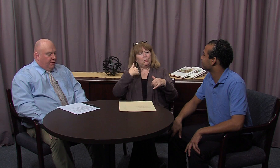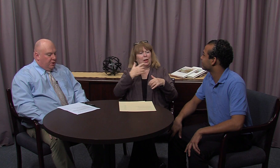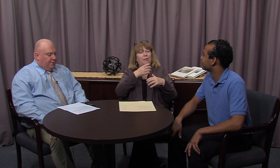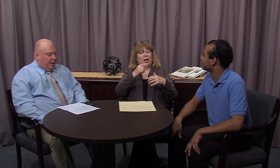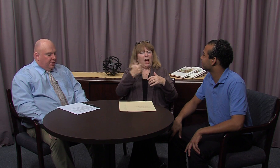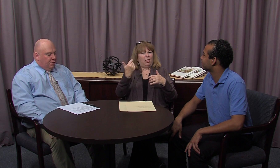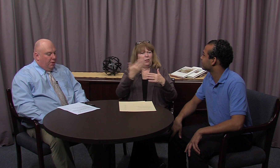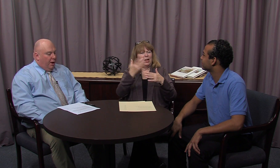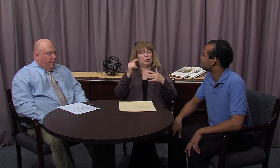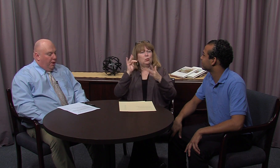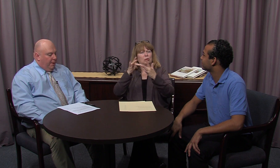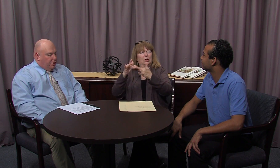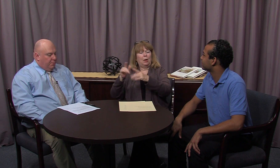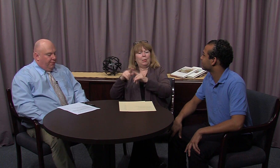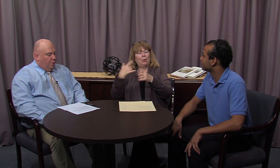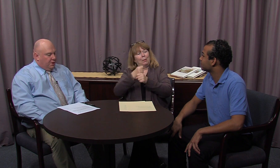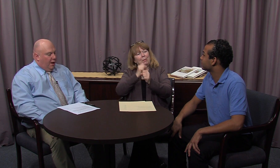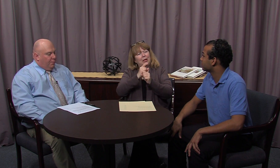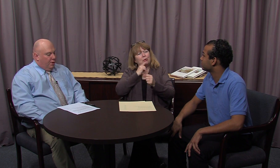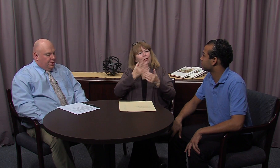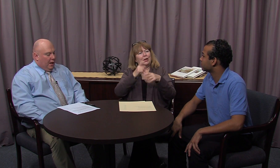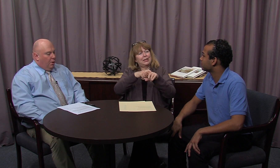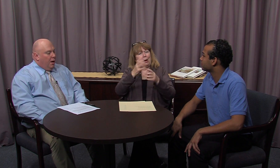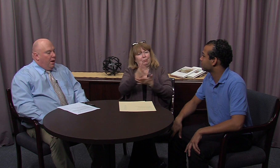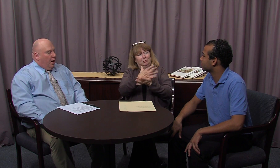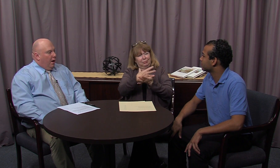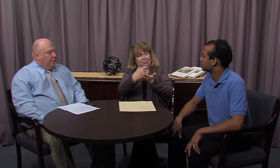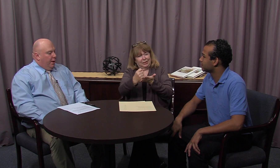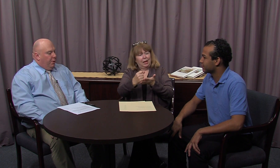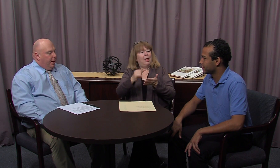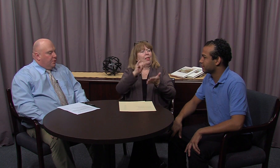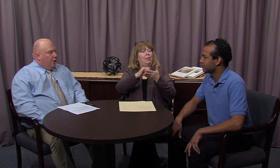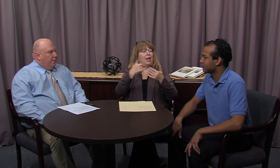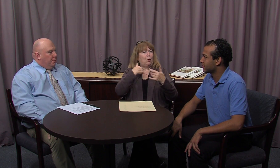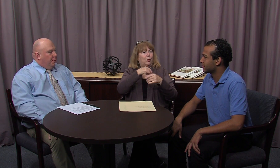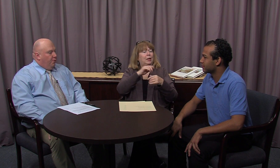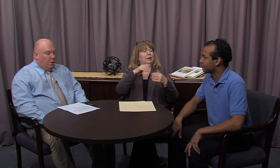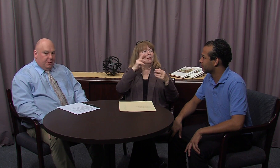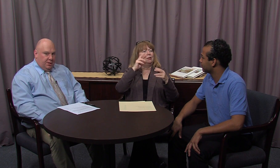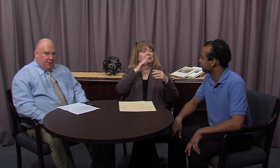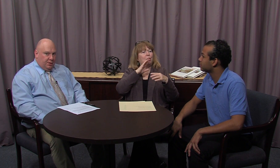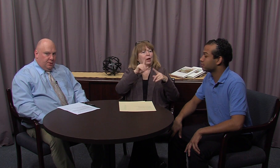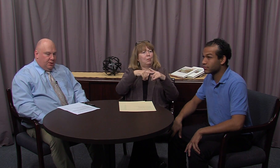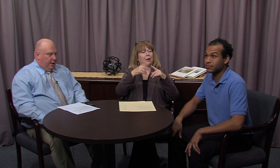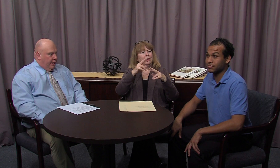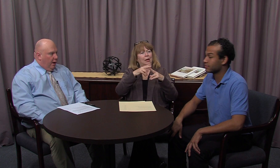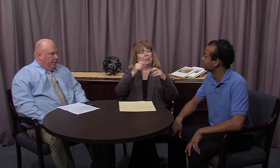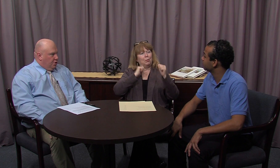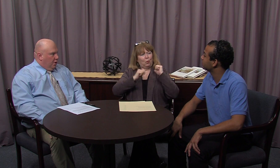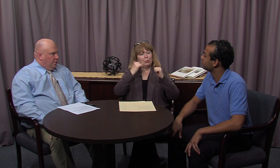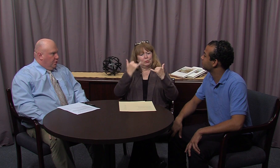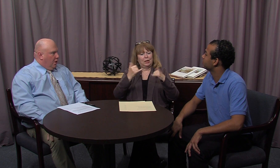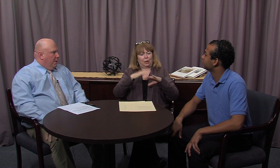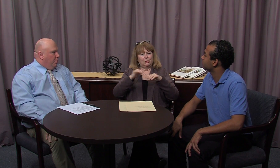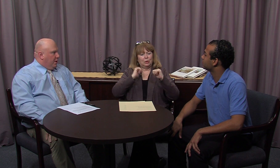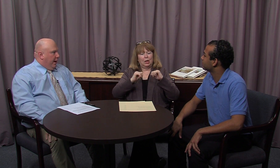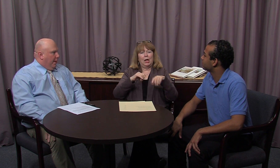stuff to get to, but I want to make sure before time runs out that we get to a couple of performances today on the show. So talk about what's going to happen